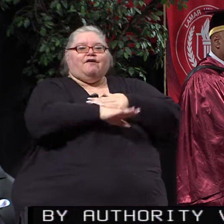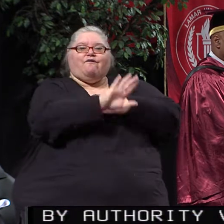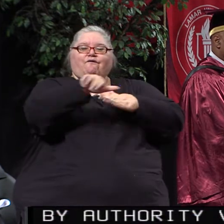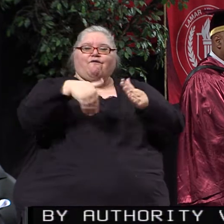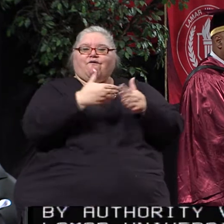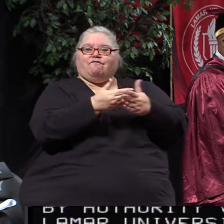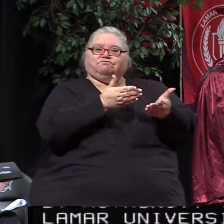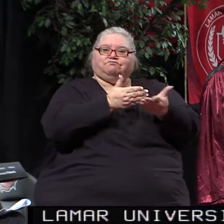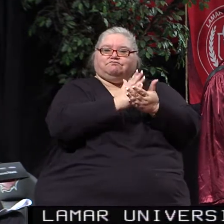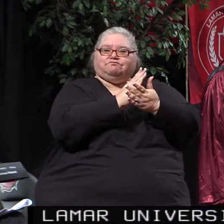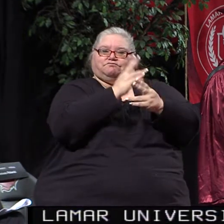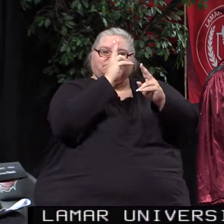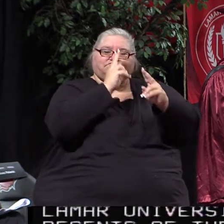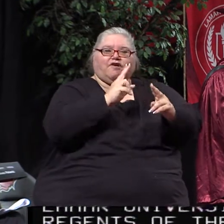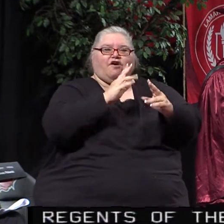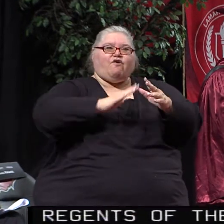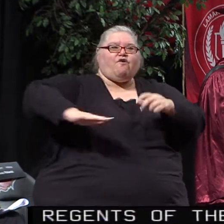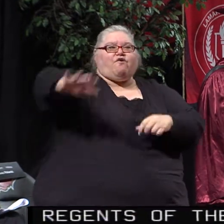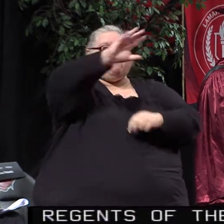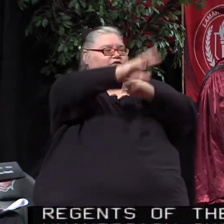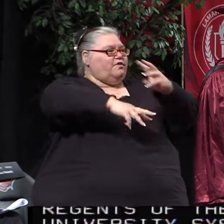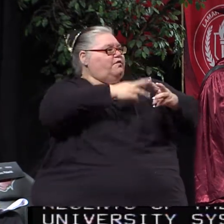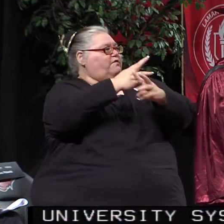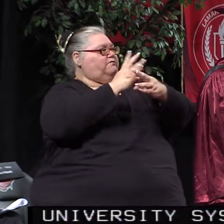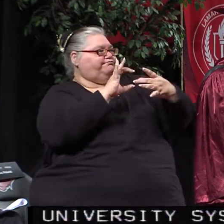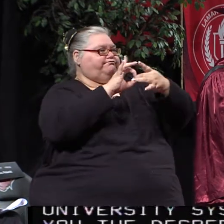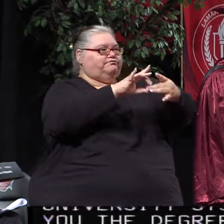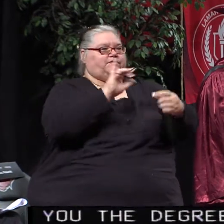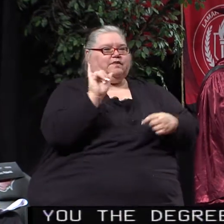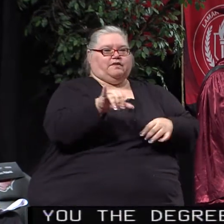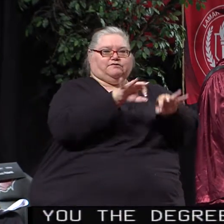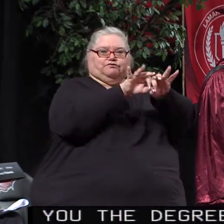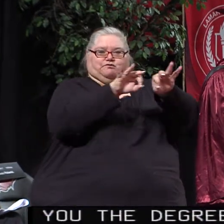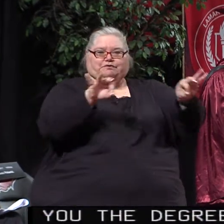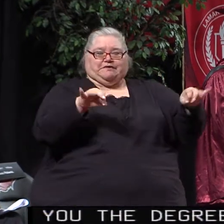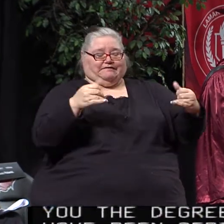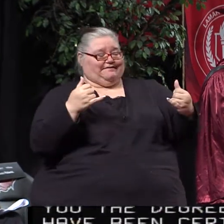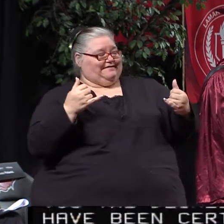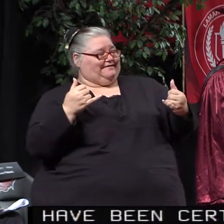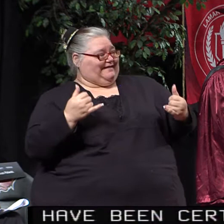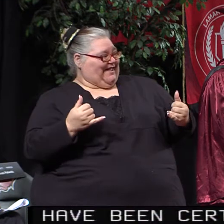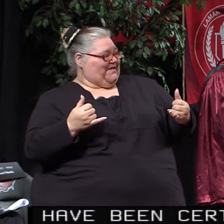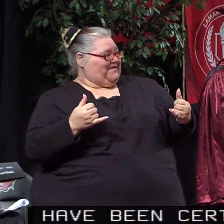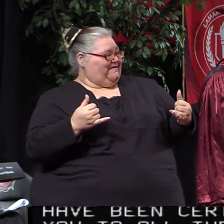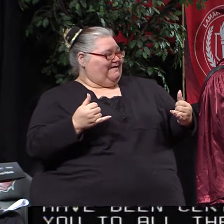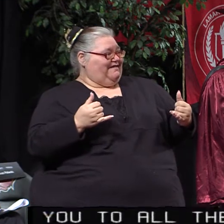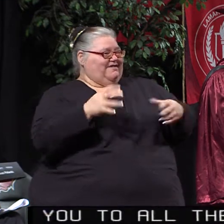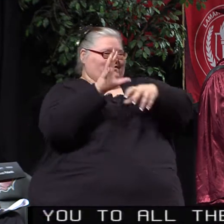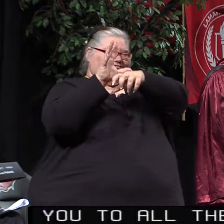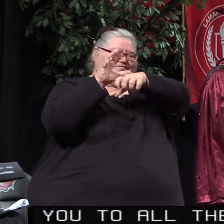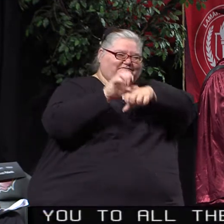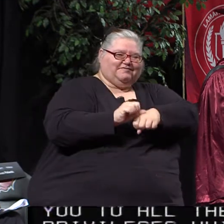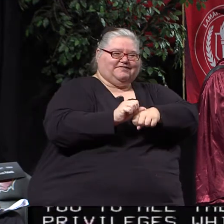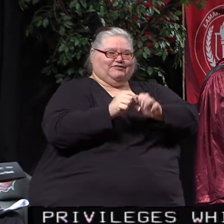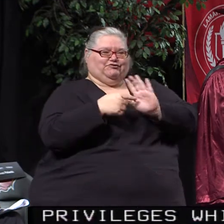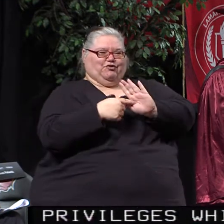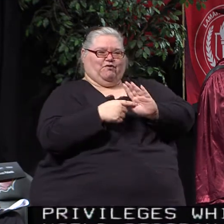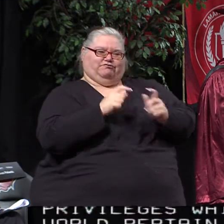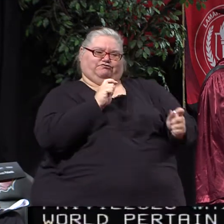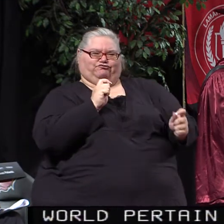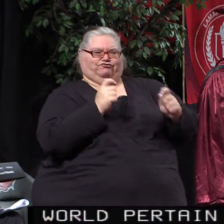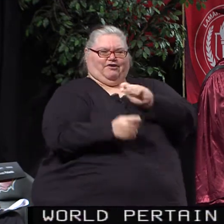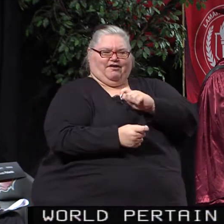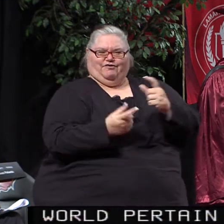and privileges which throughout the world pertain to those degrees. Now, in keeping with the tradition symbolizing